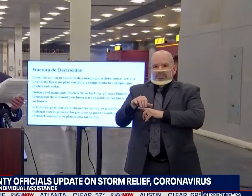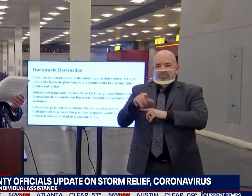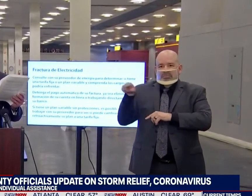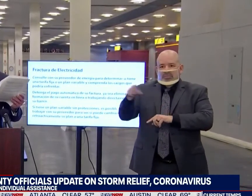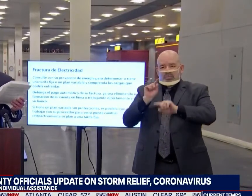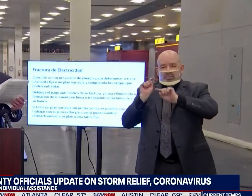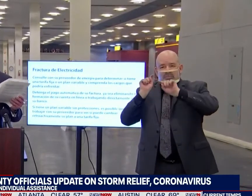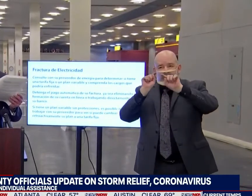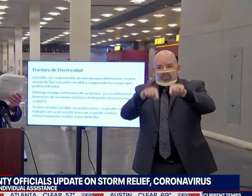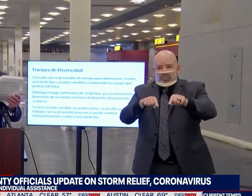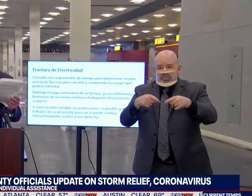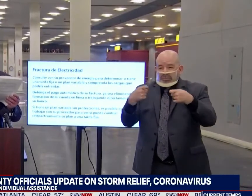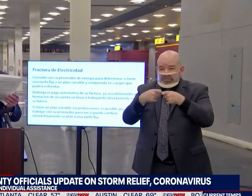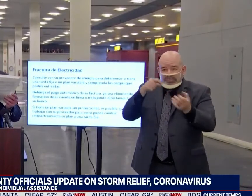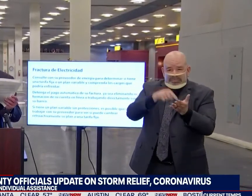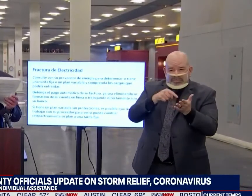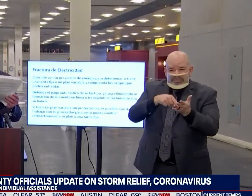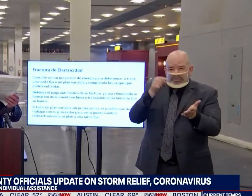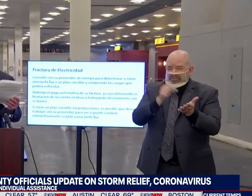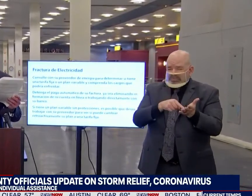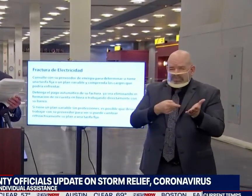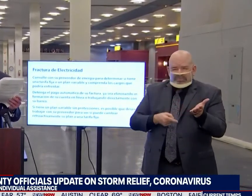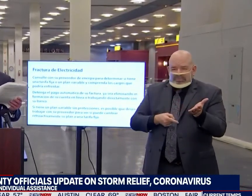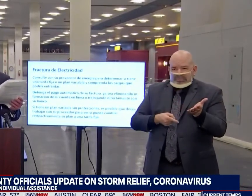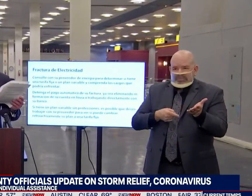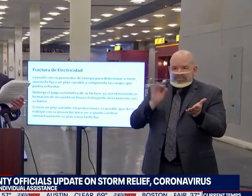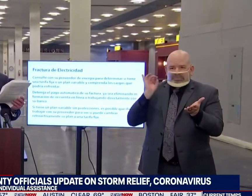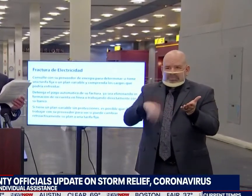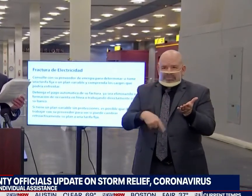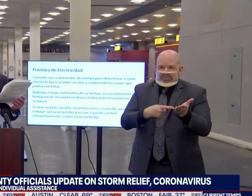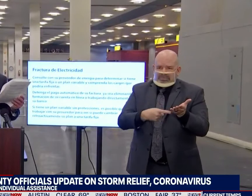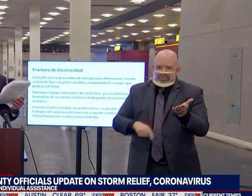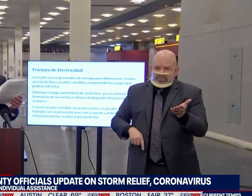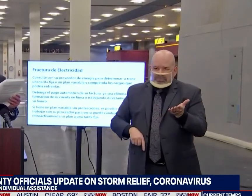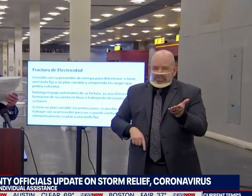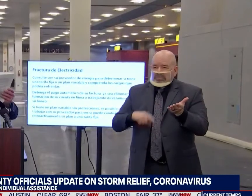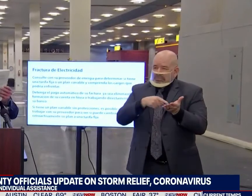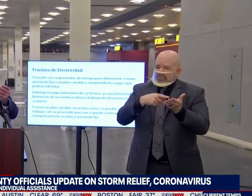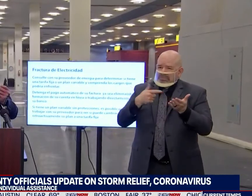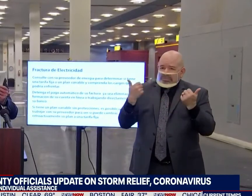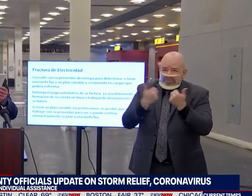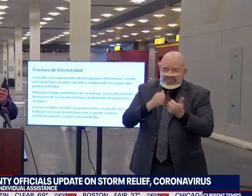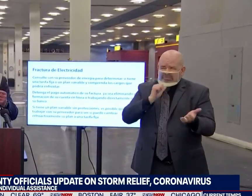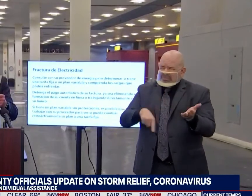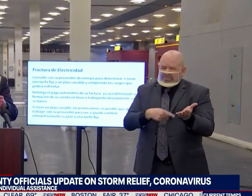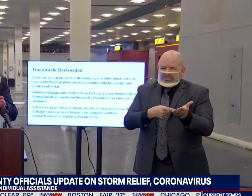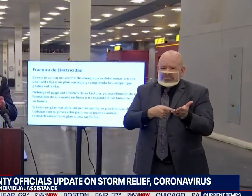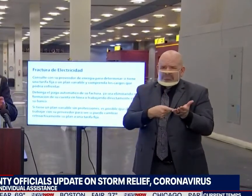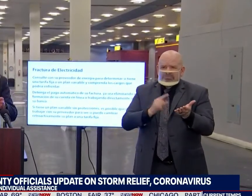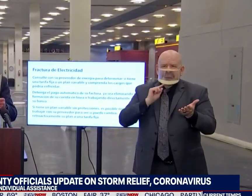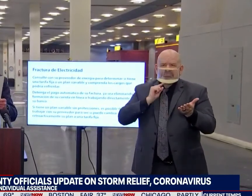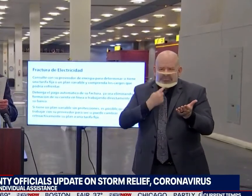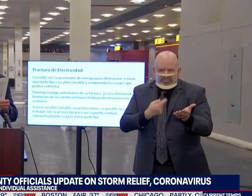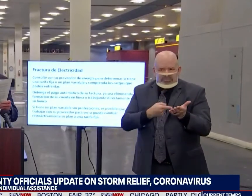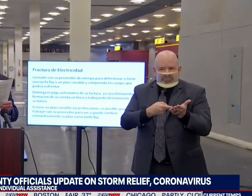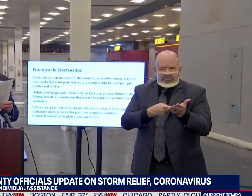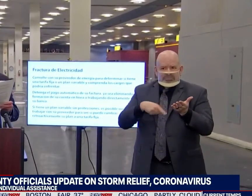the game is fixed for the electric provider to always win. So go fixed rate on that.